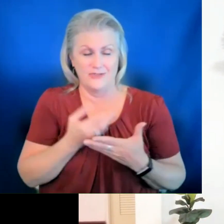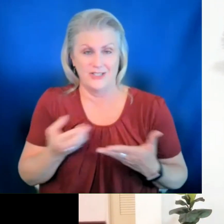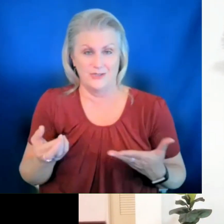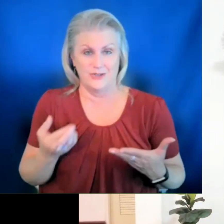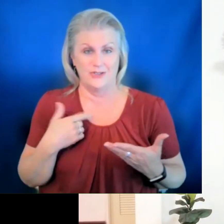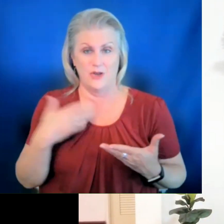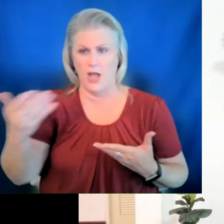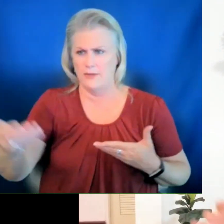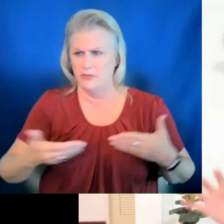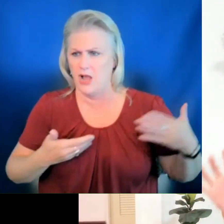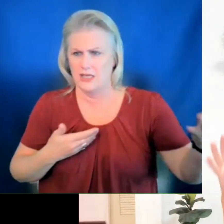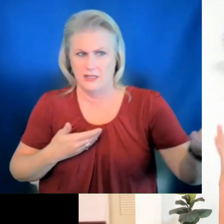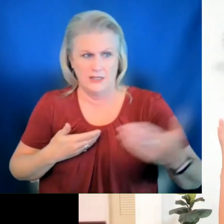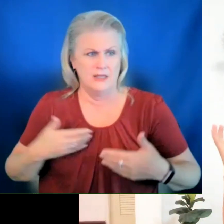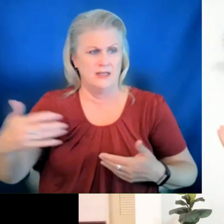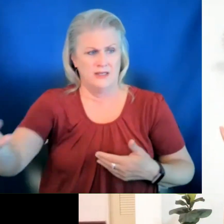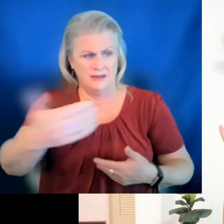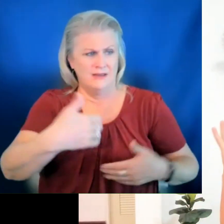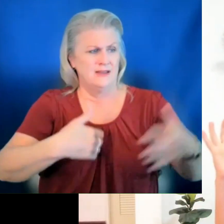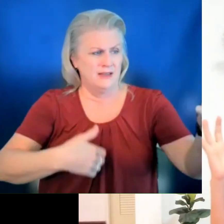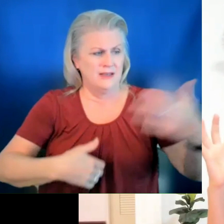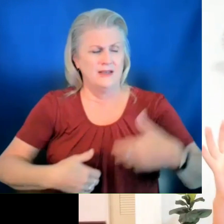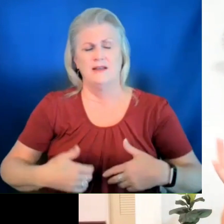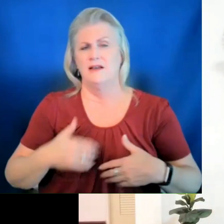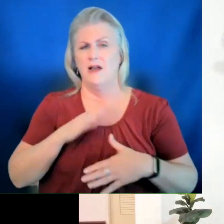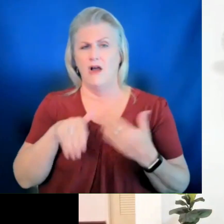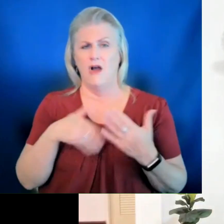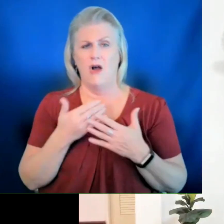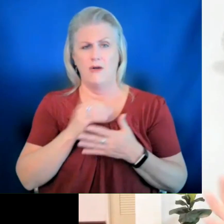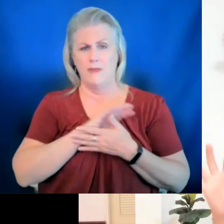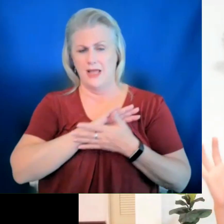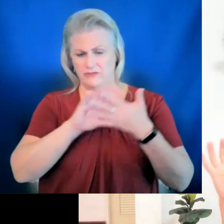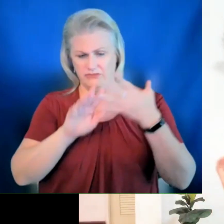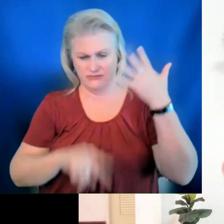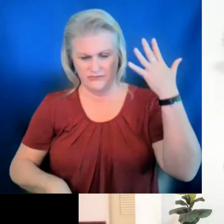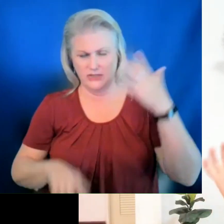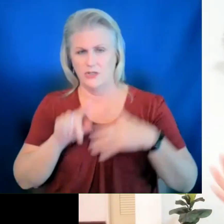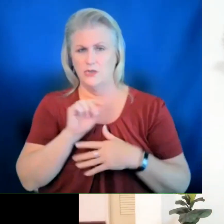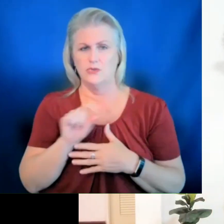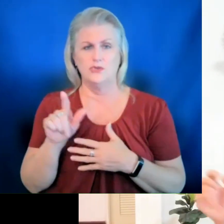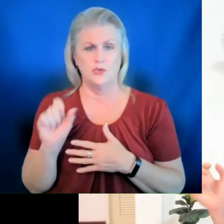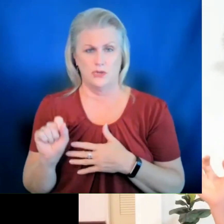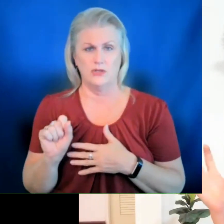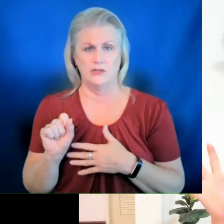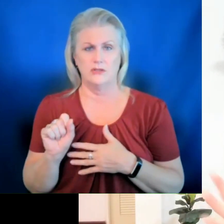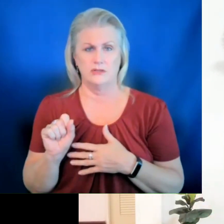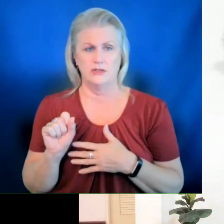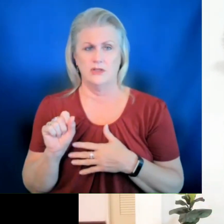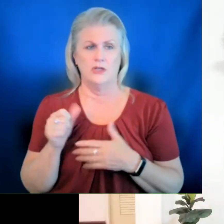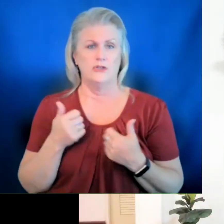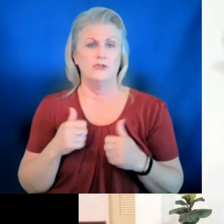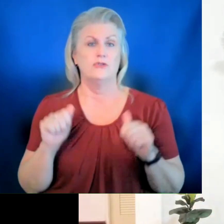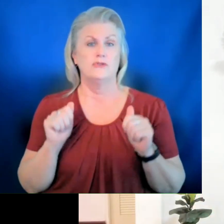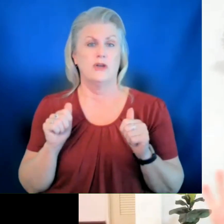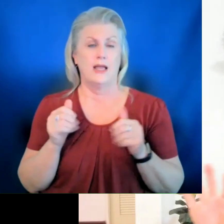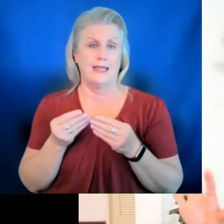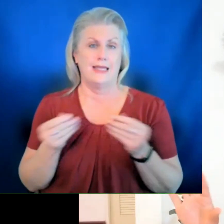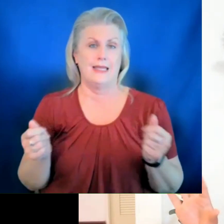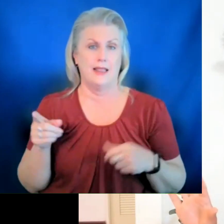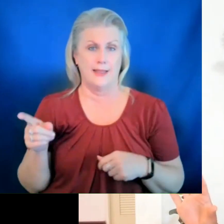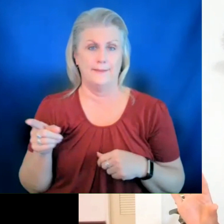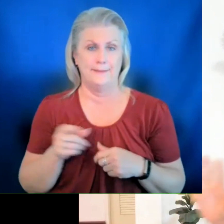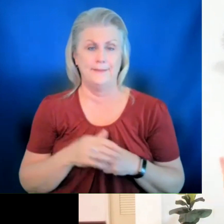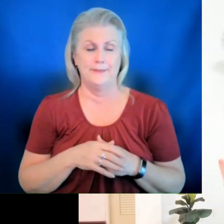of resources. So I brought in all my arsenal of people and tools to